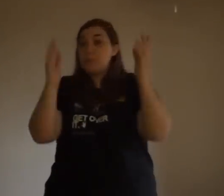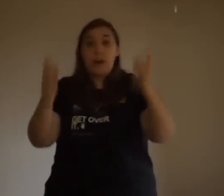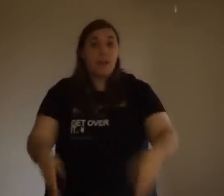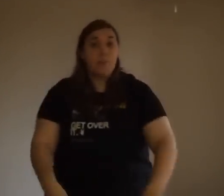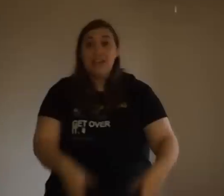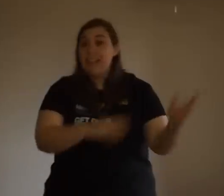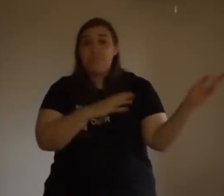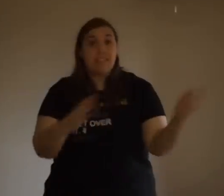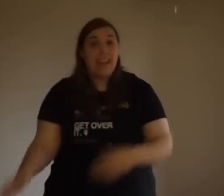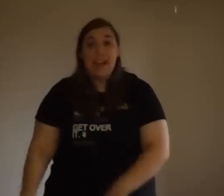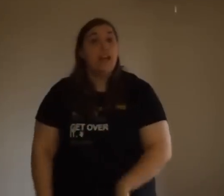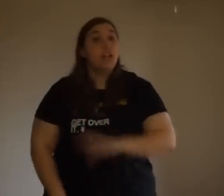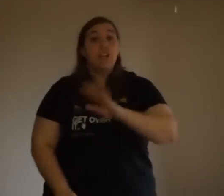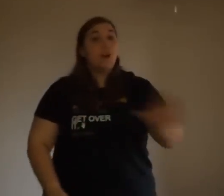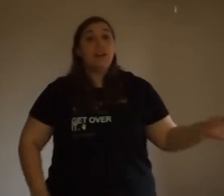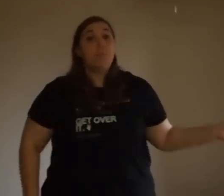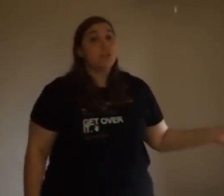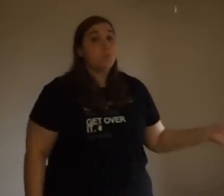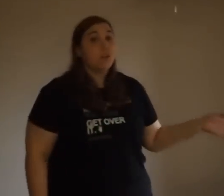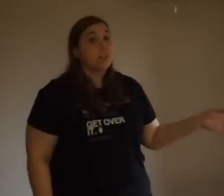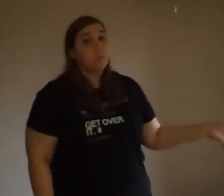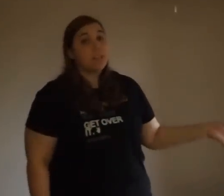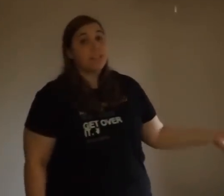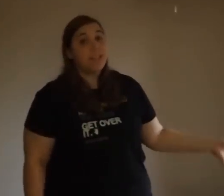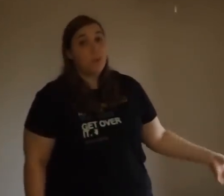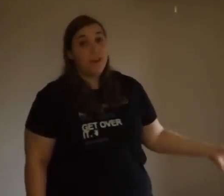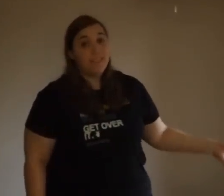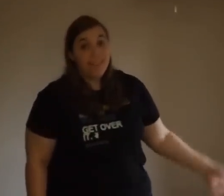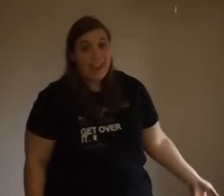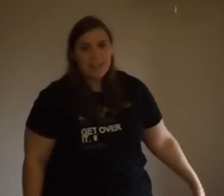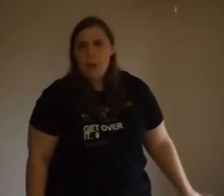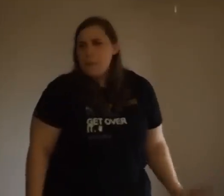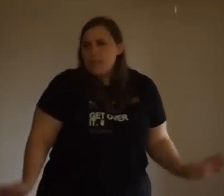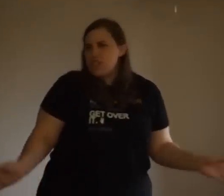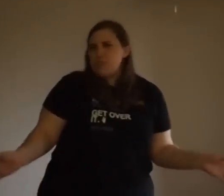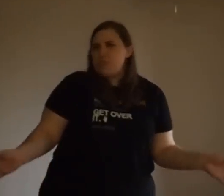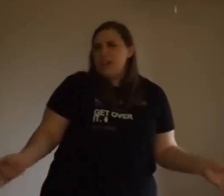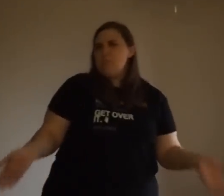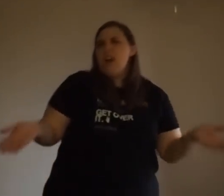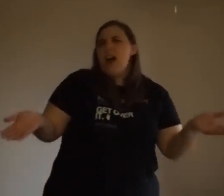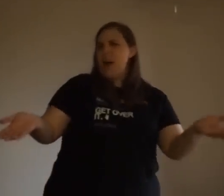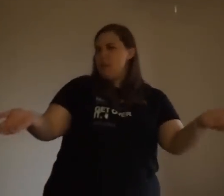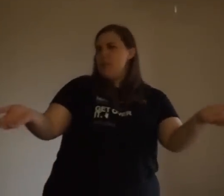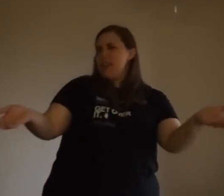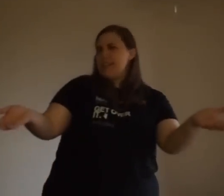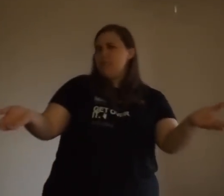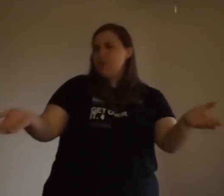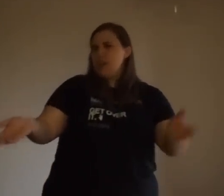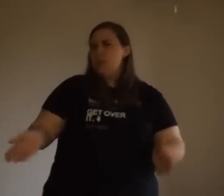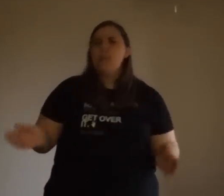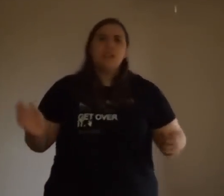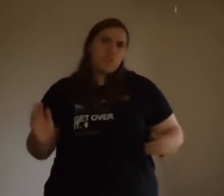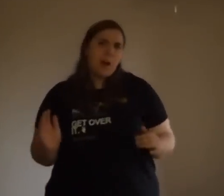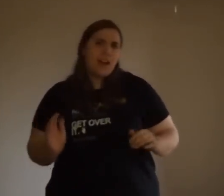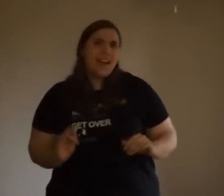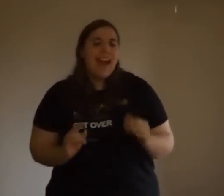to bottom, left to gay. You don't get much more explicitly queer than that. But just for fun, I'm gonna break it down for you. Spock